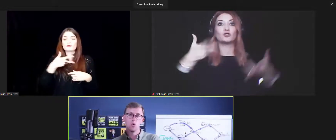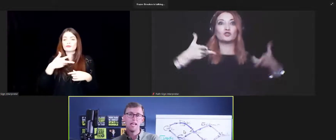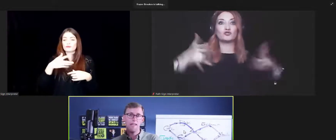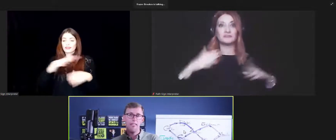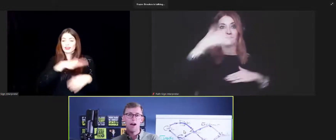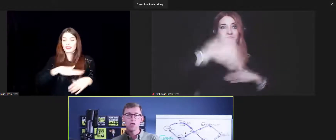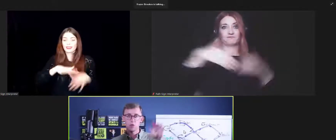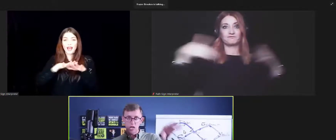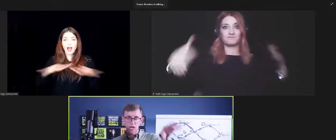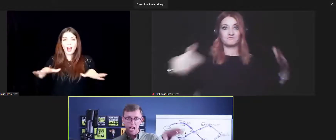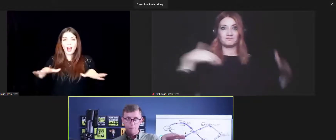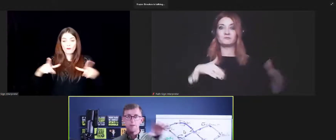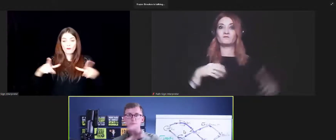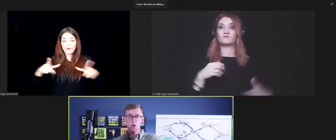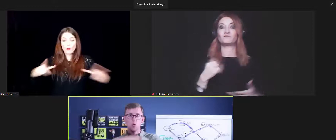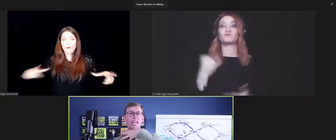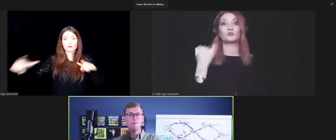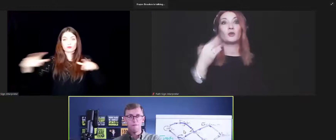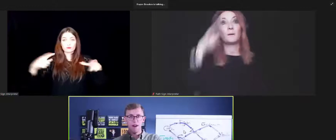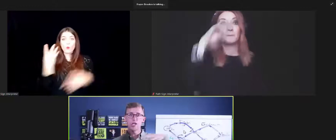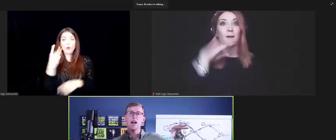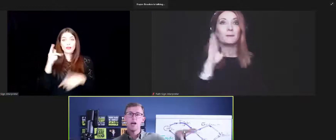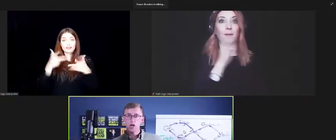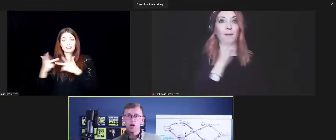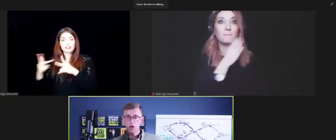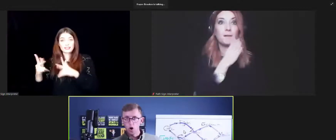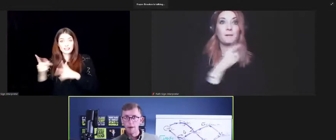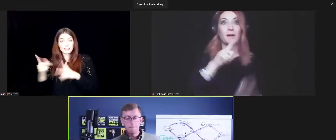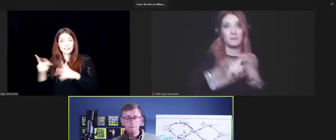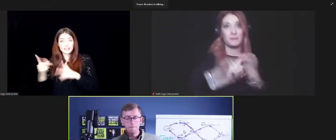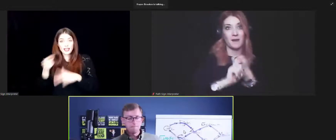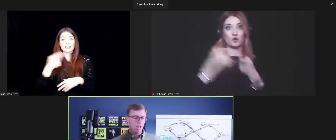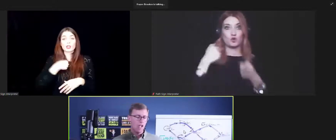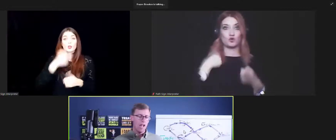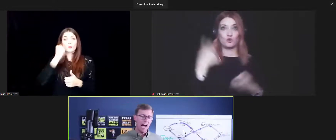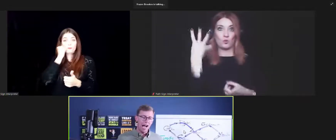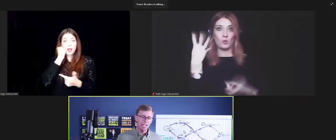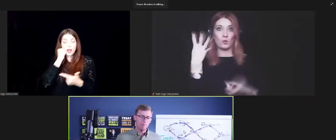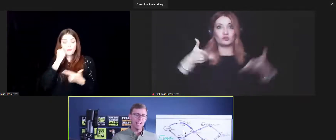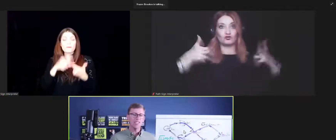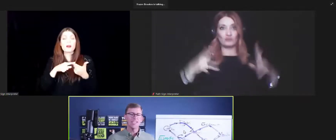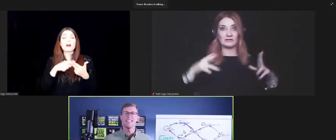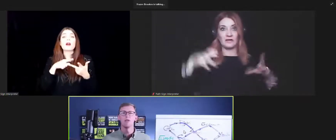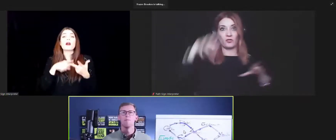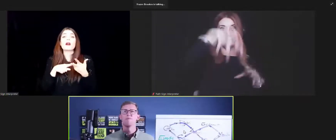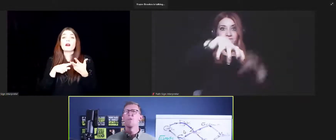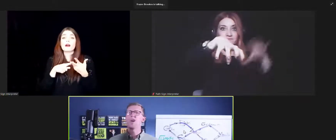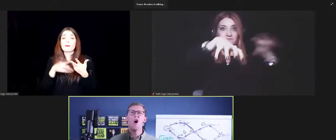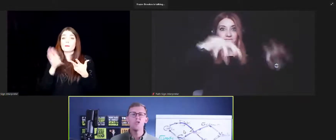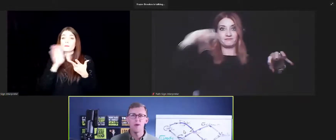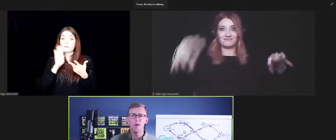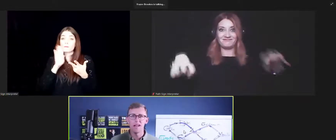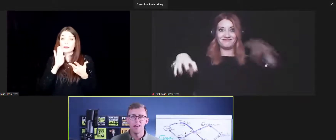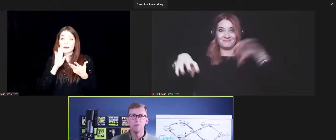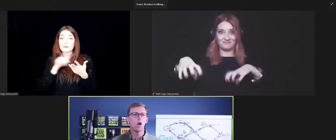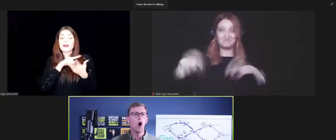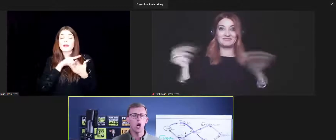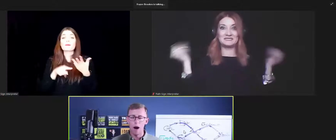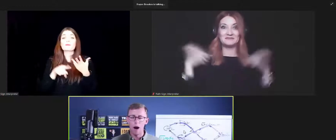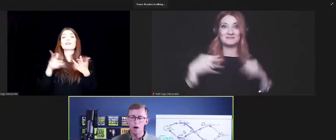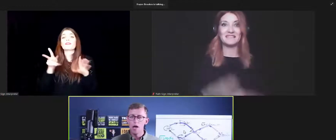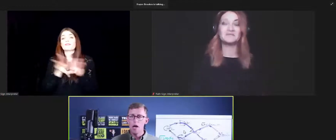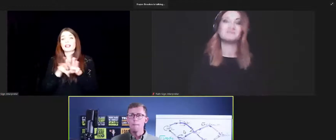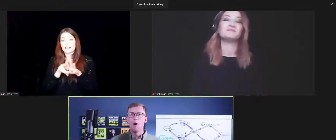Julie, right? So Simon, Julie, Frazer, Corbin. And my dad said, listen, we can't do anything. We can't go